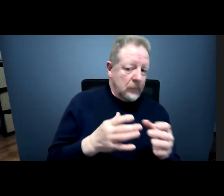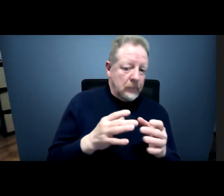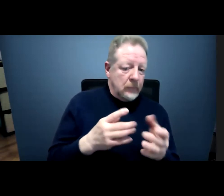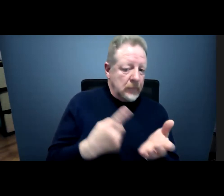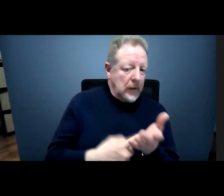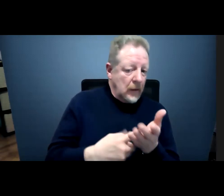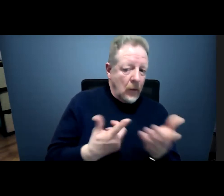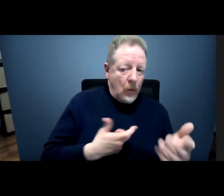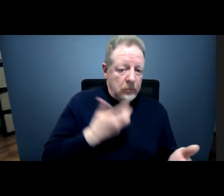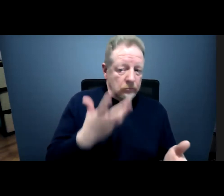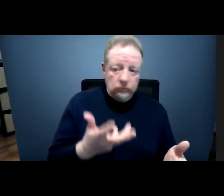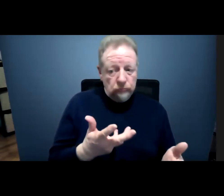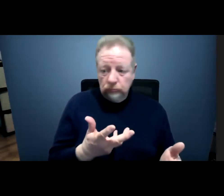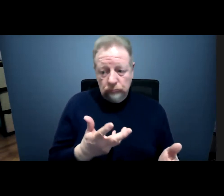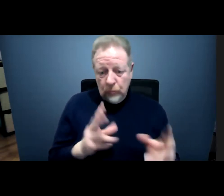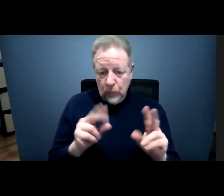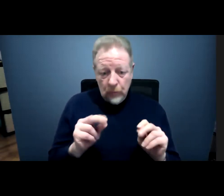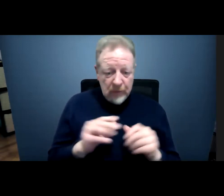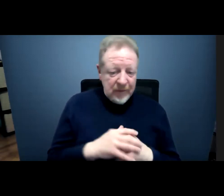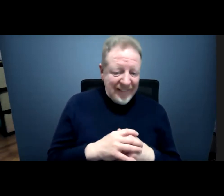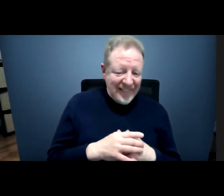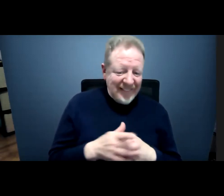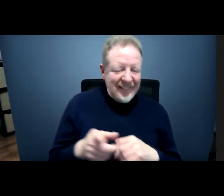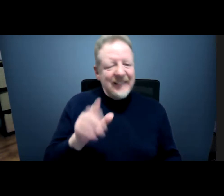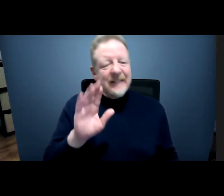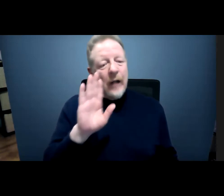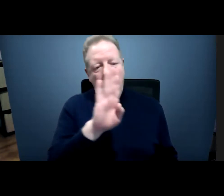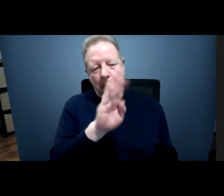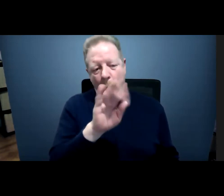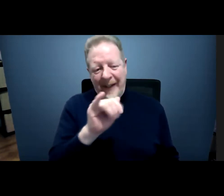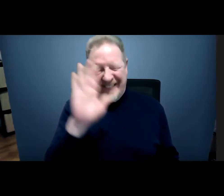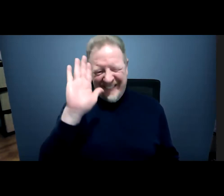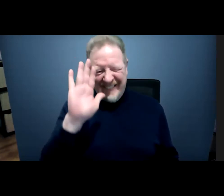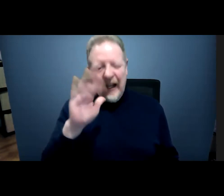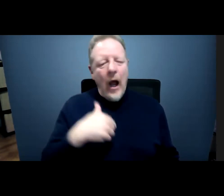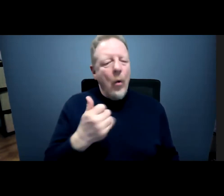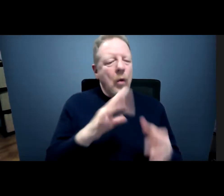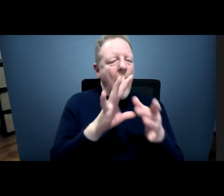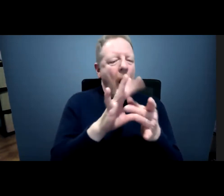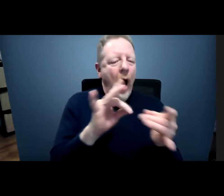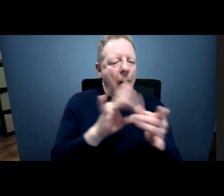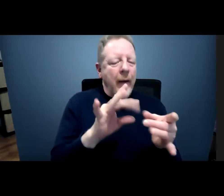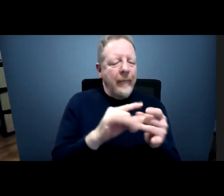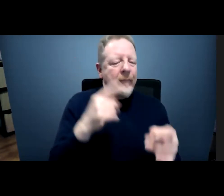No? All right. Well, Penny is still there. I just want to commend her for a very great